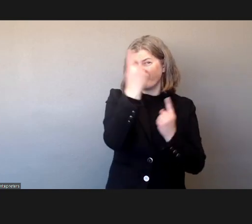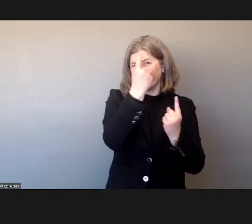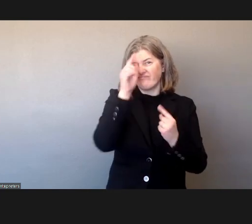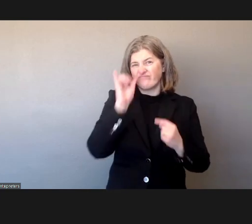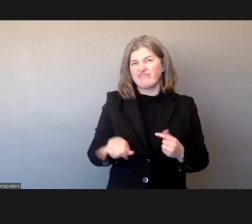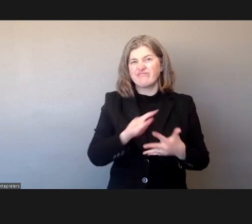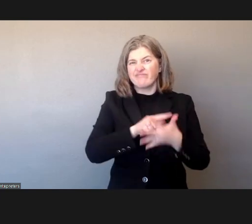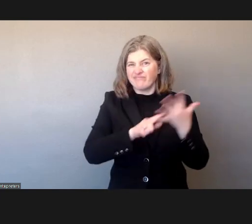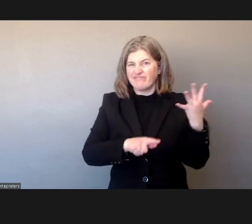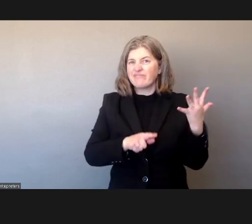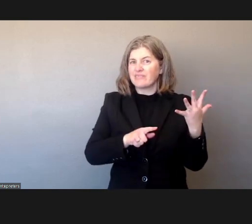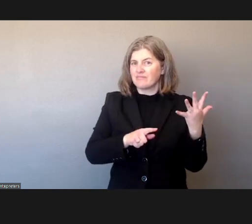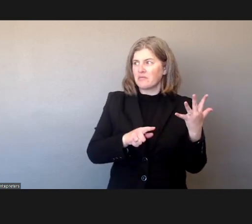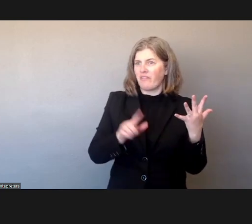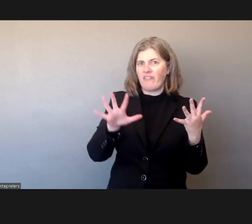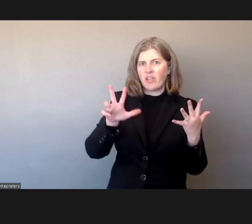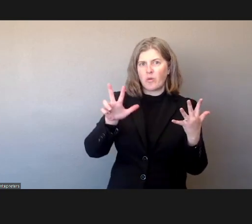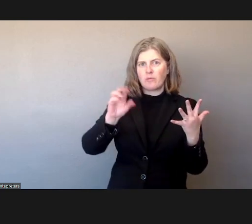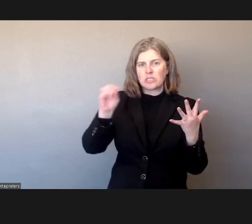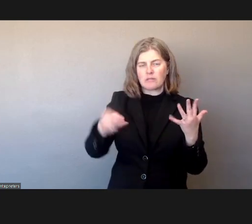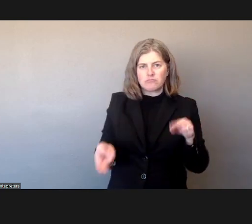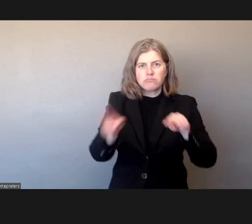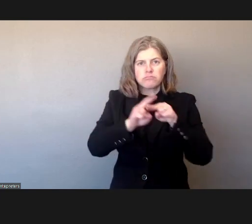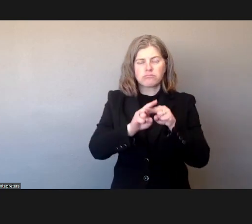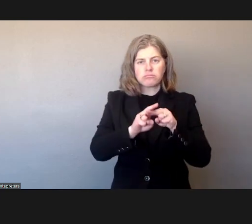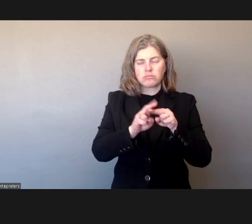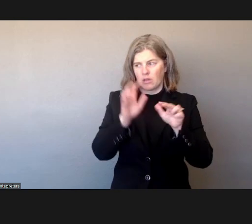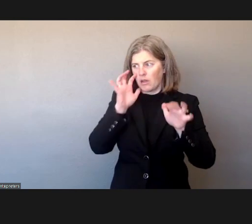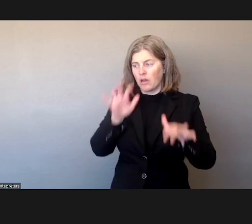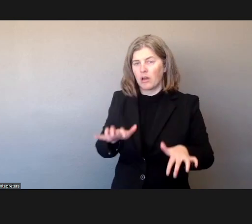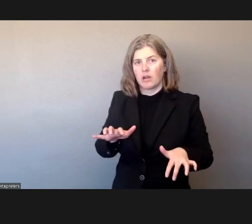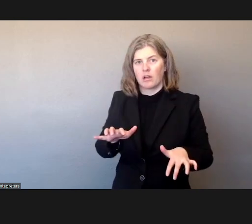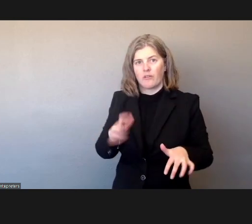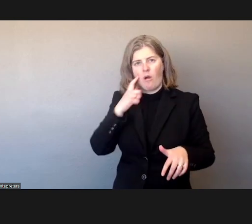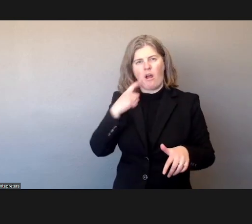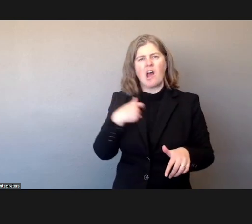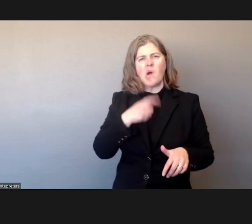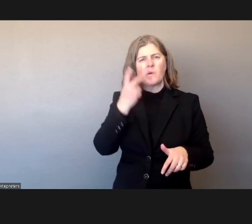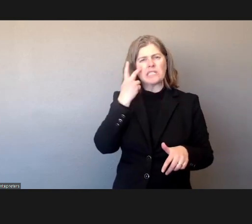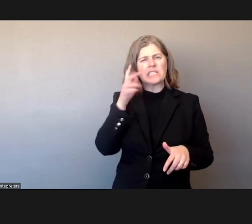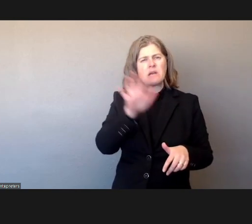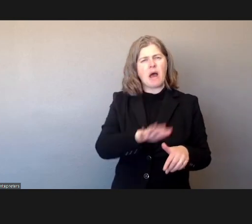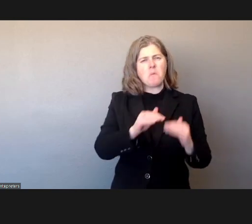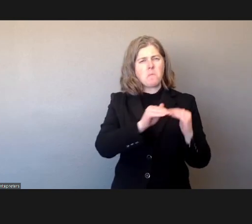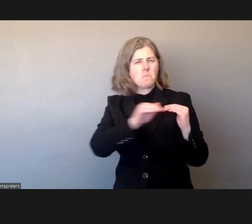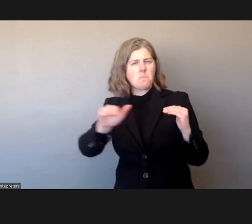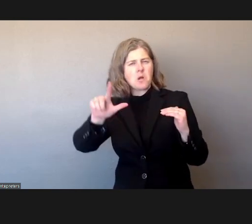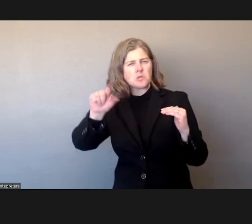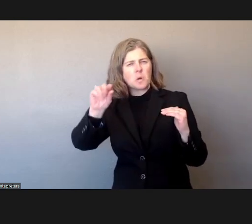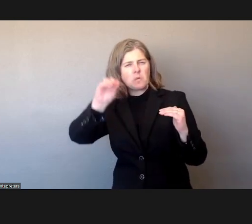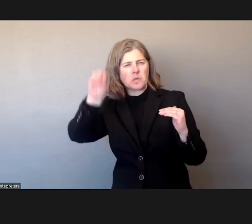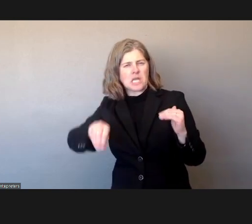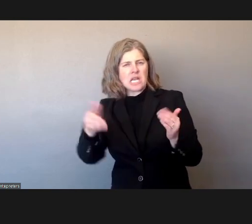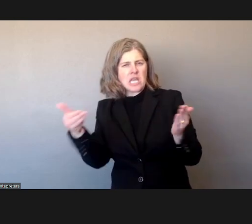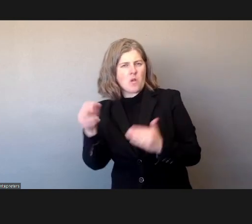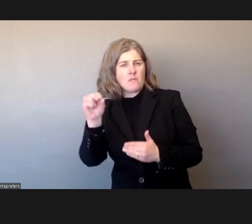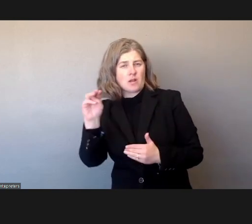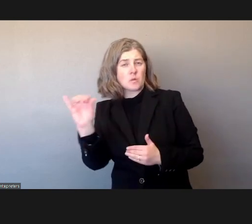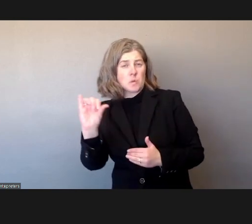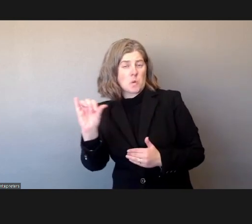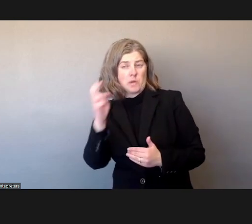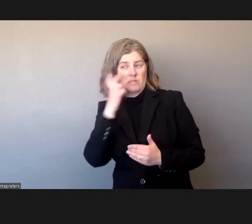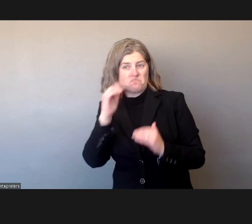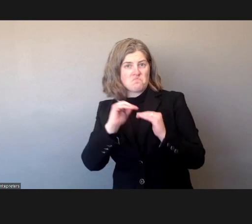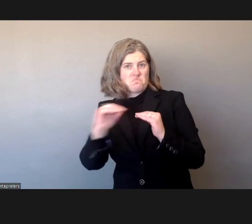life. And so that's particularly high in public health workers, but we're seeing about that 20% here in New Mexico as well. And one